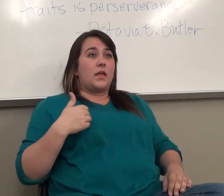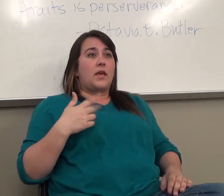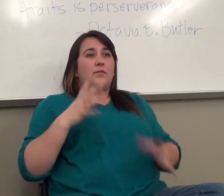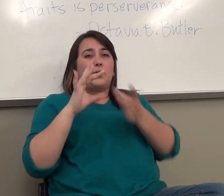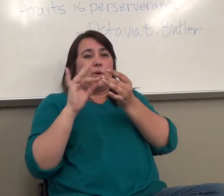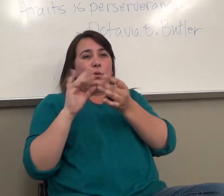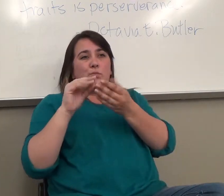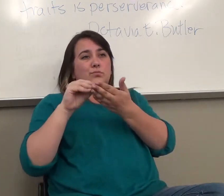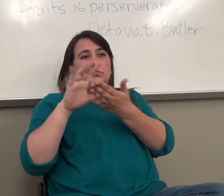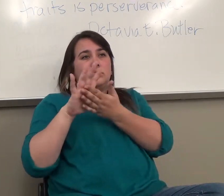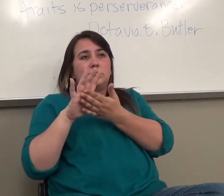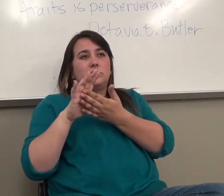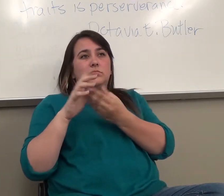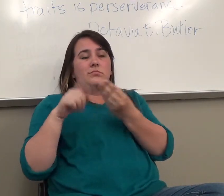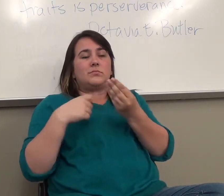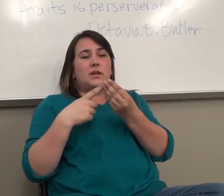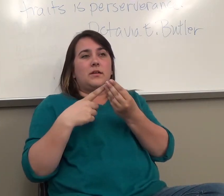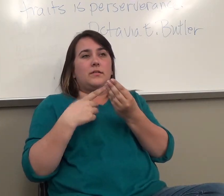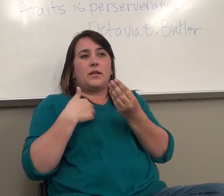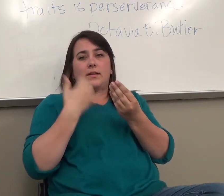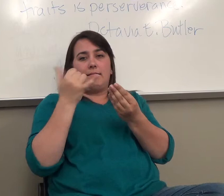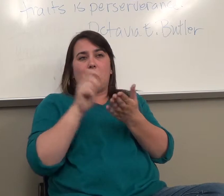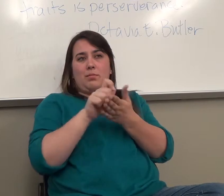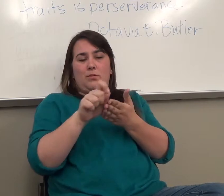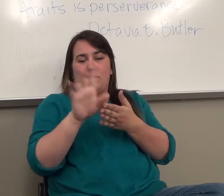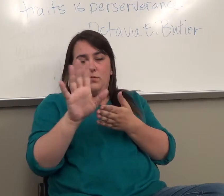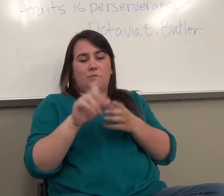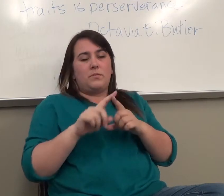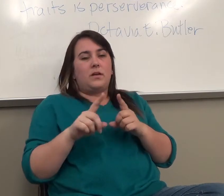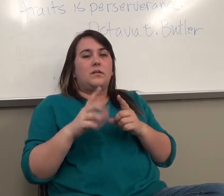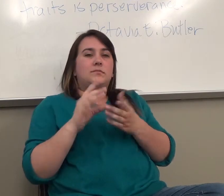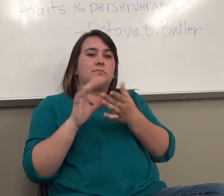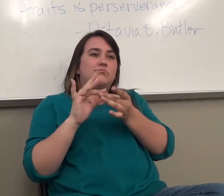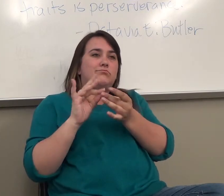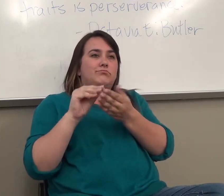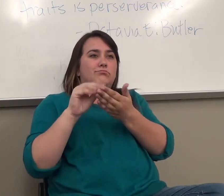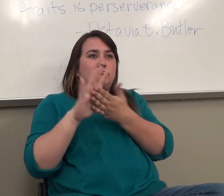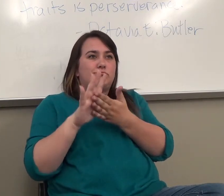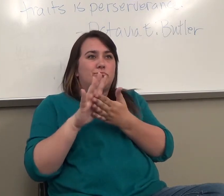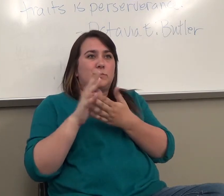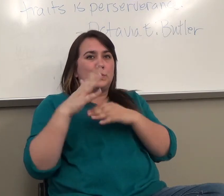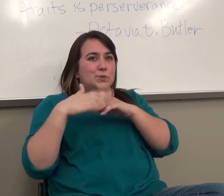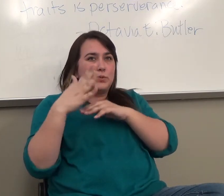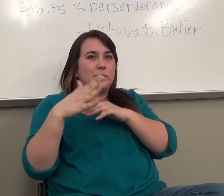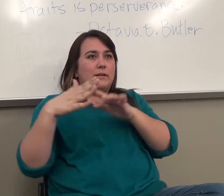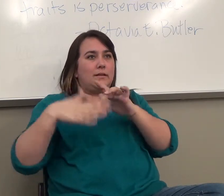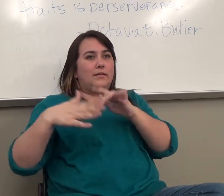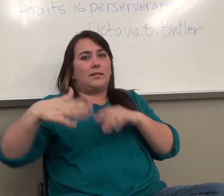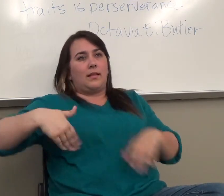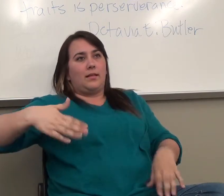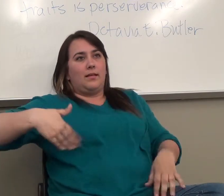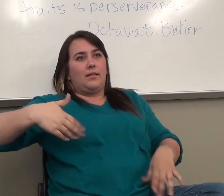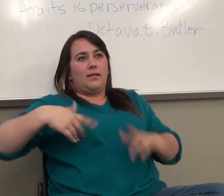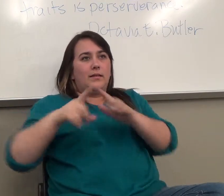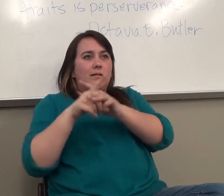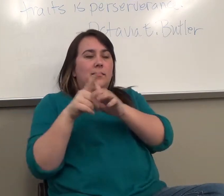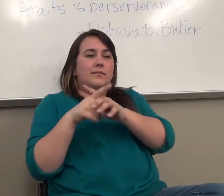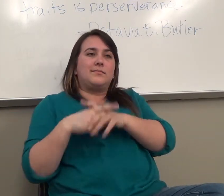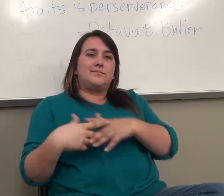about, I didn't put a yellow thing there, but I wrote a note, too many tardies. Remember, if you, 3 tardies